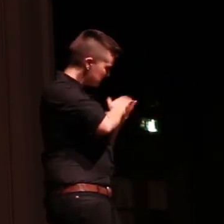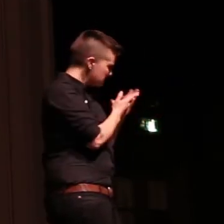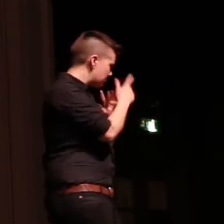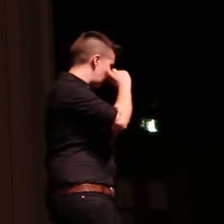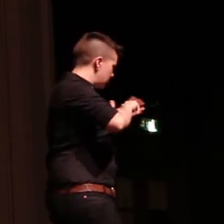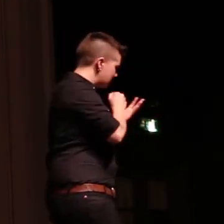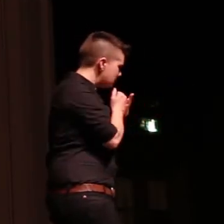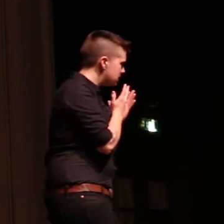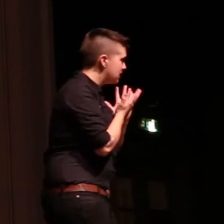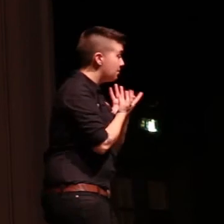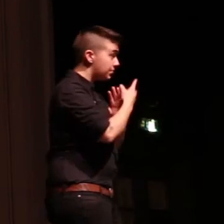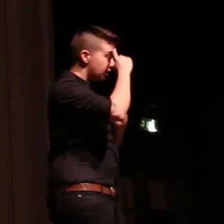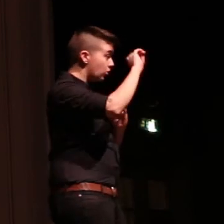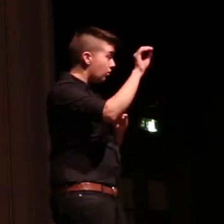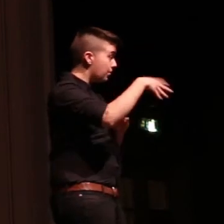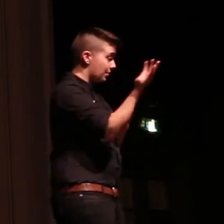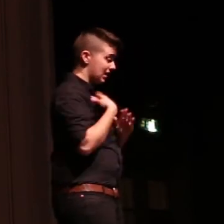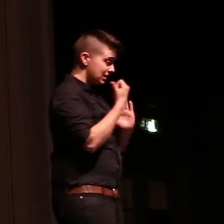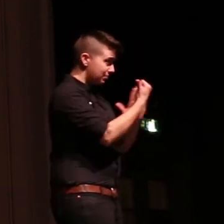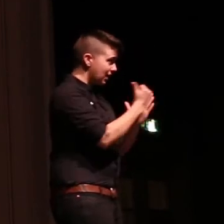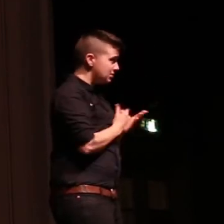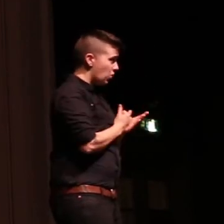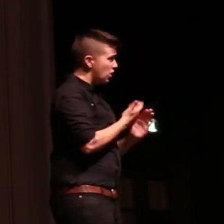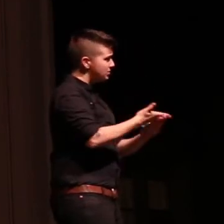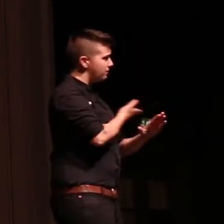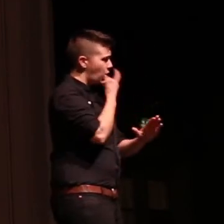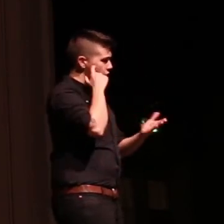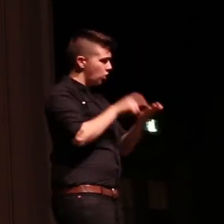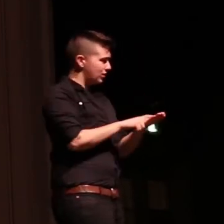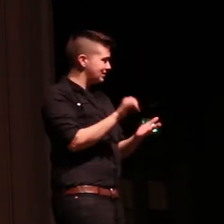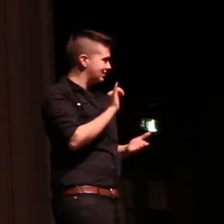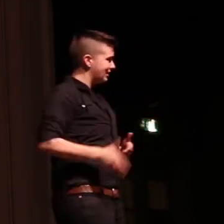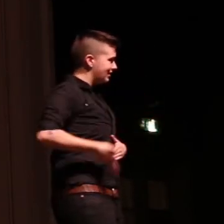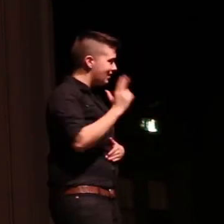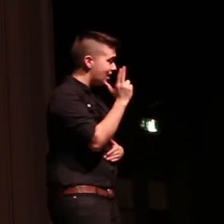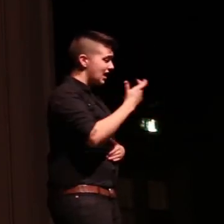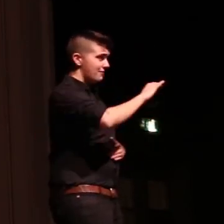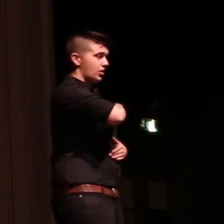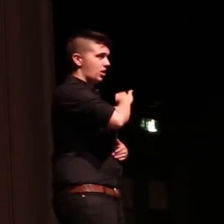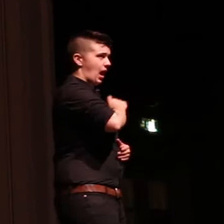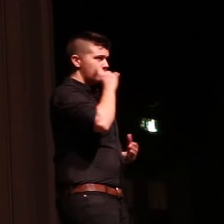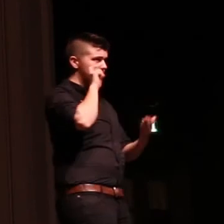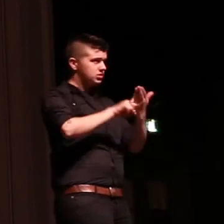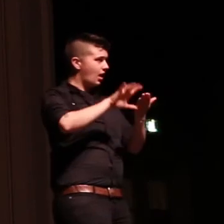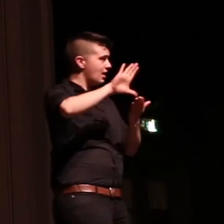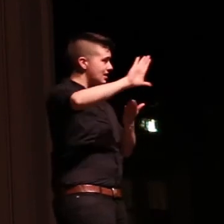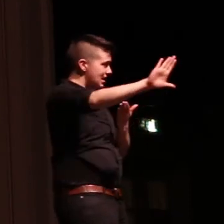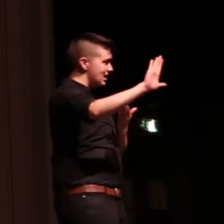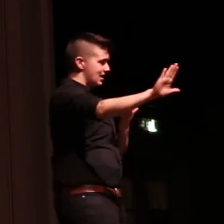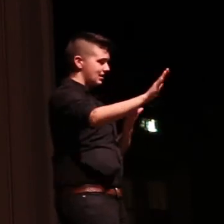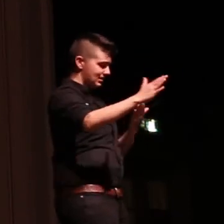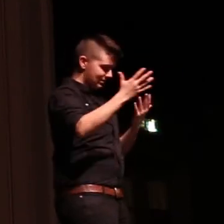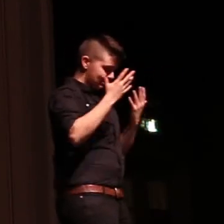wonder now if Obama's passport had ever been mistaken for a gun, if a cop had ever laid sight on his